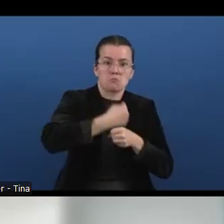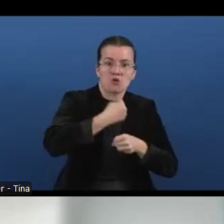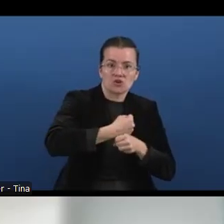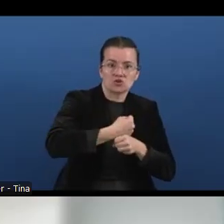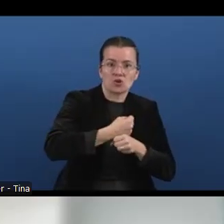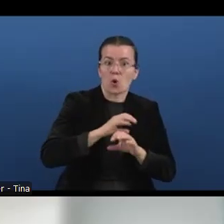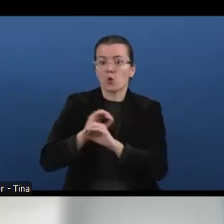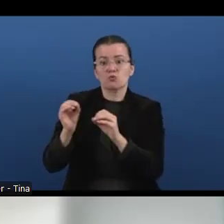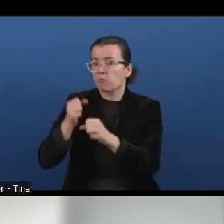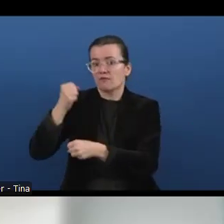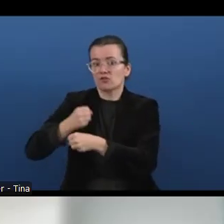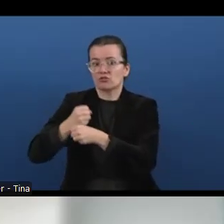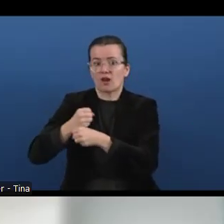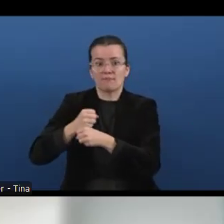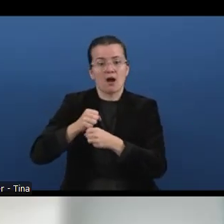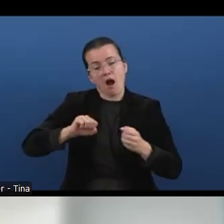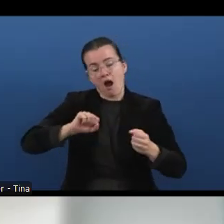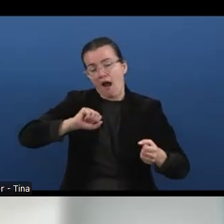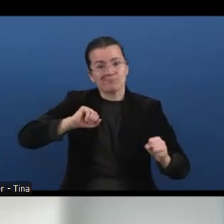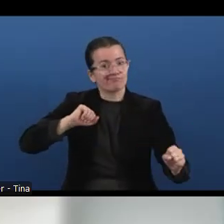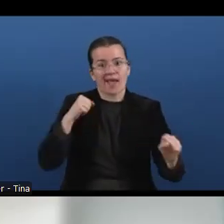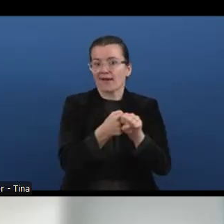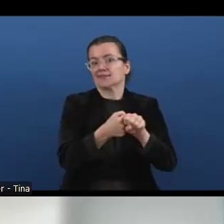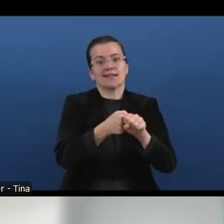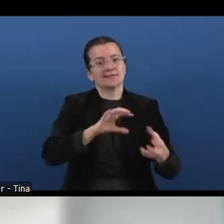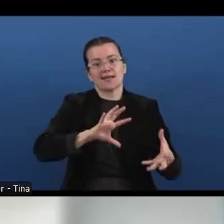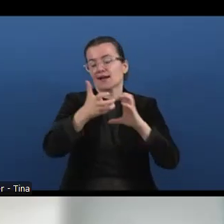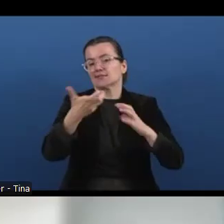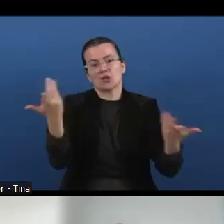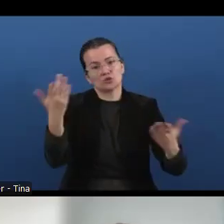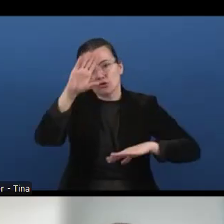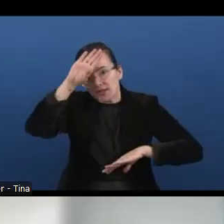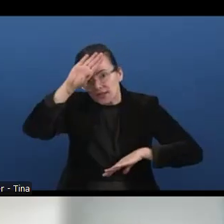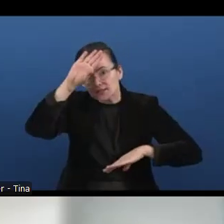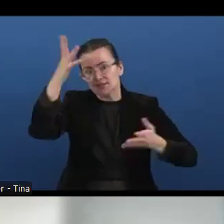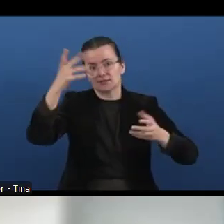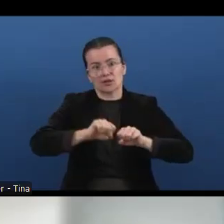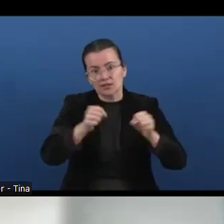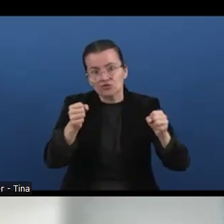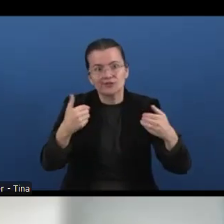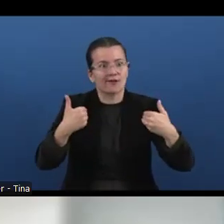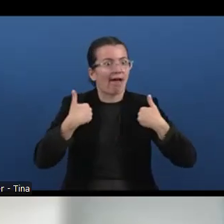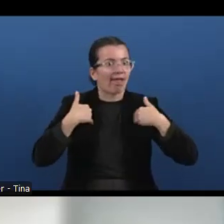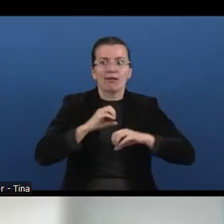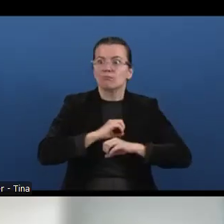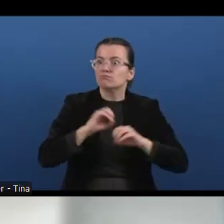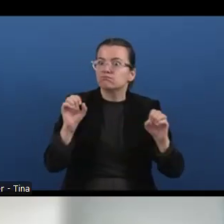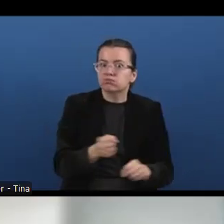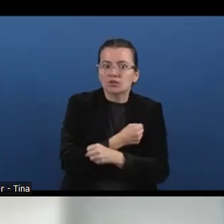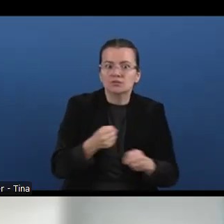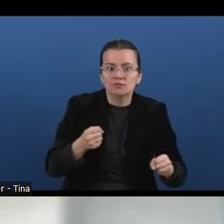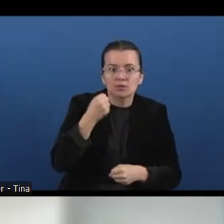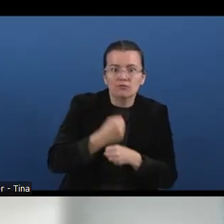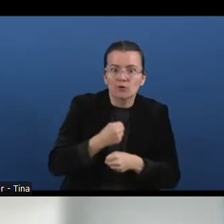or injuries, are no longer able to work. The